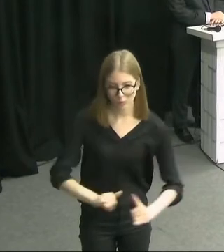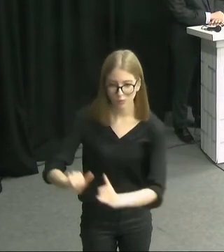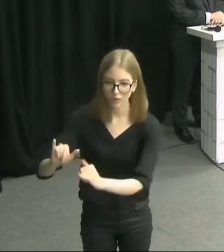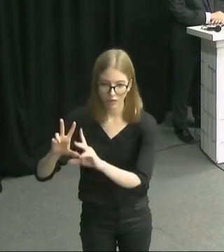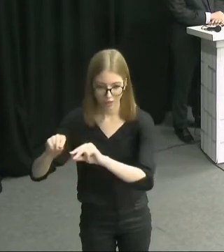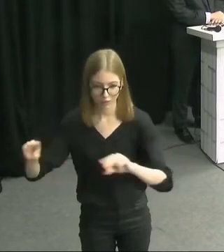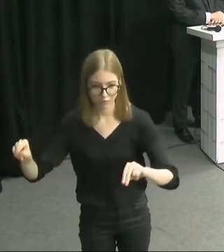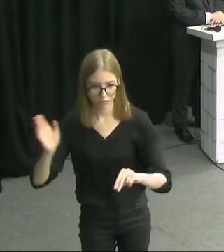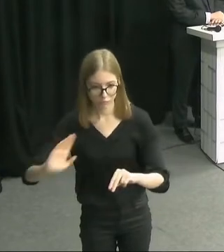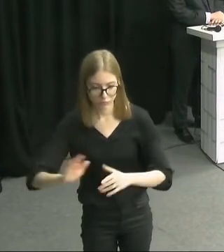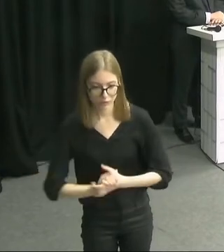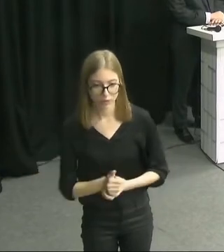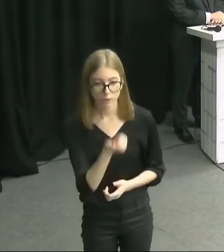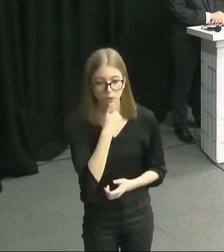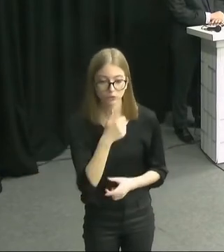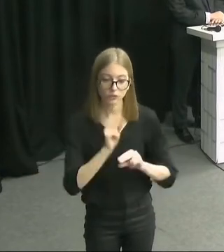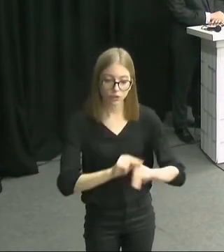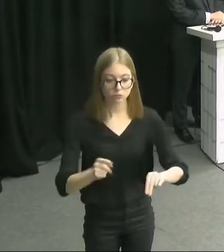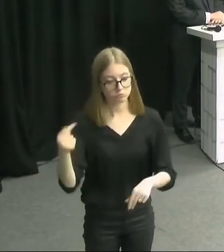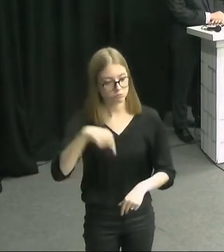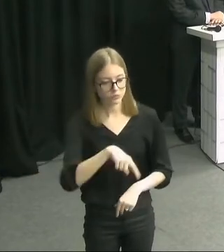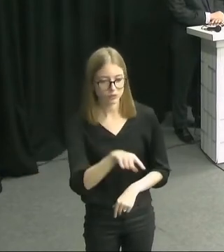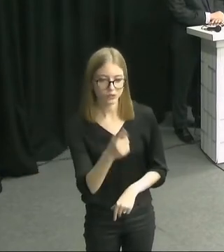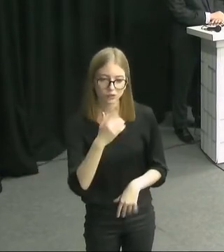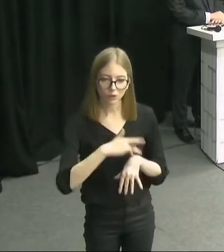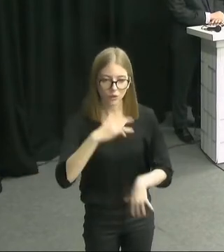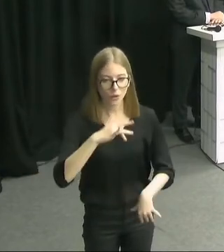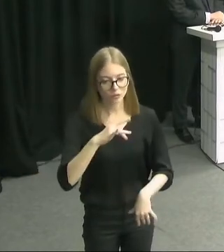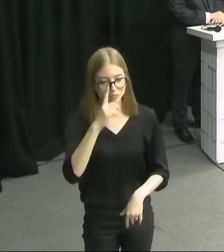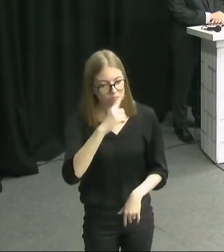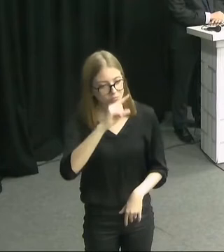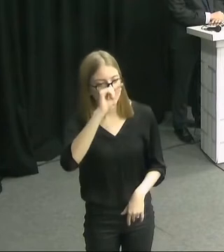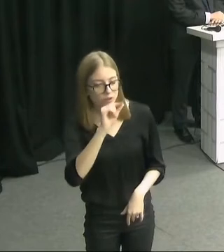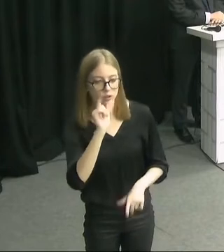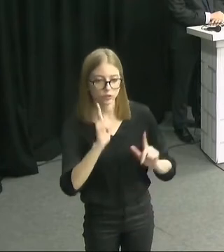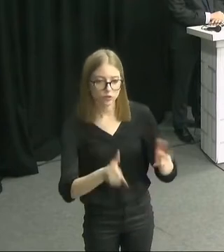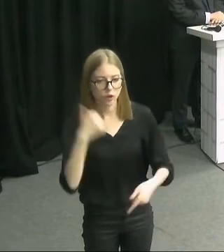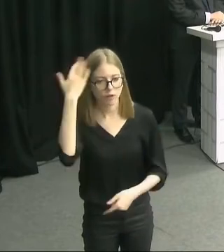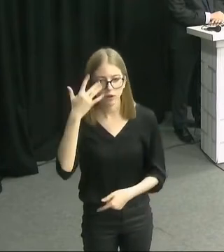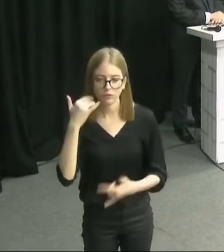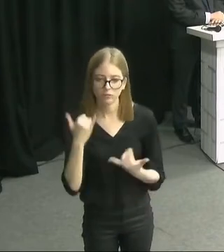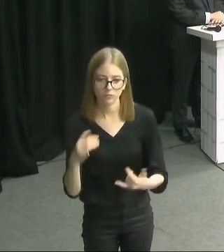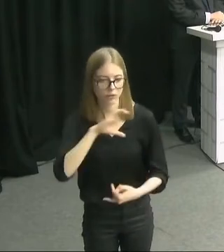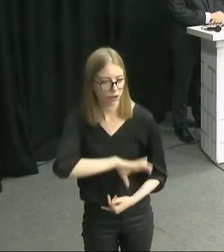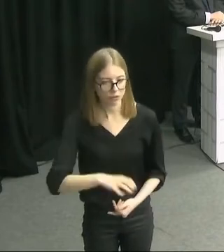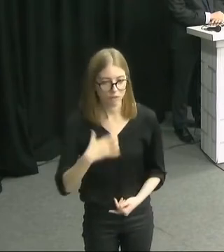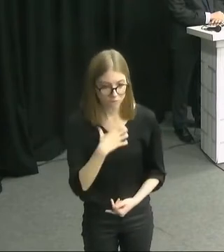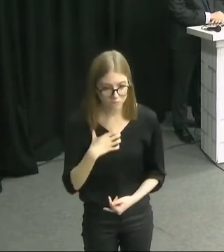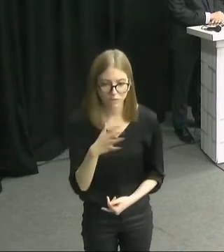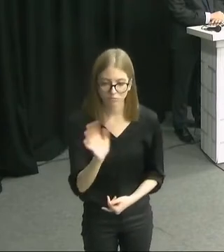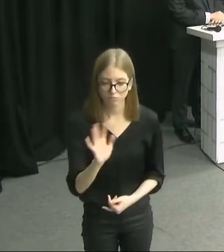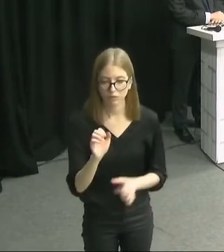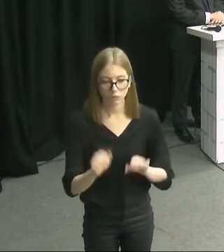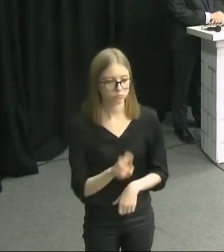Students will be happy when lecturers come to the lectures and only think about how to give the